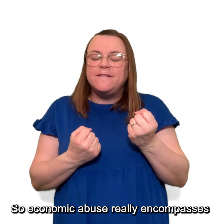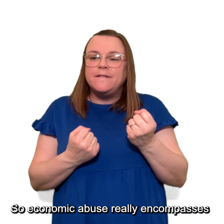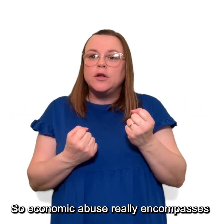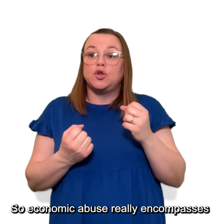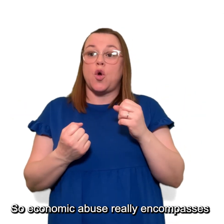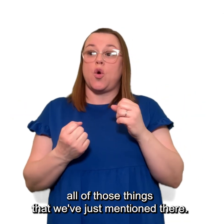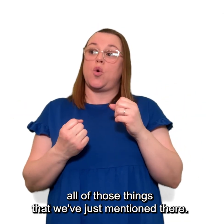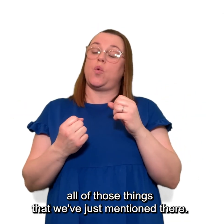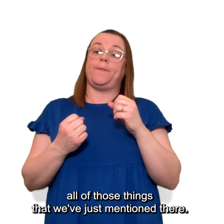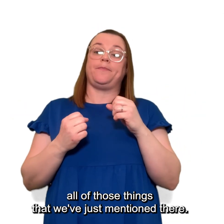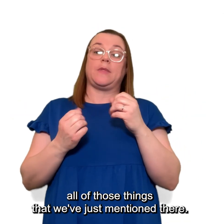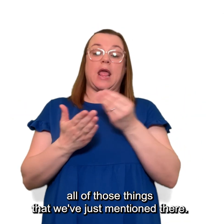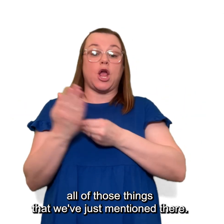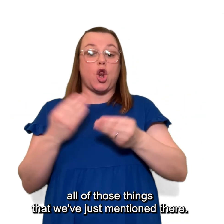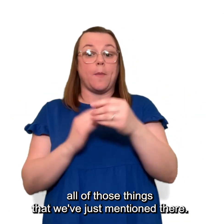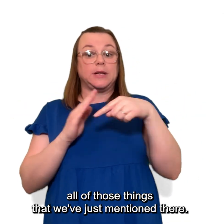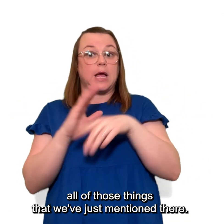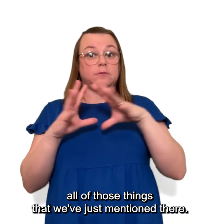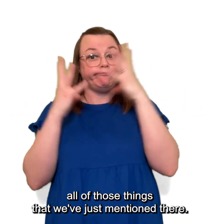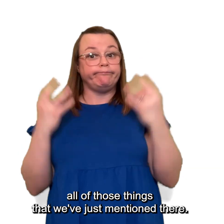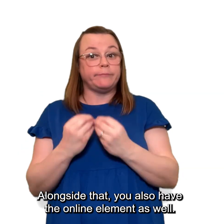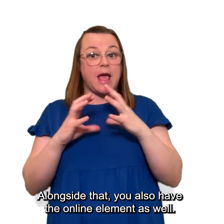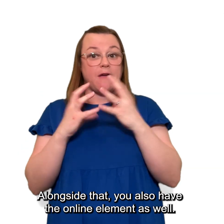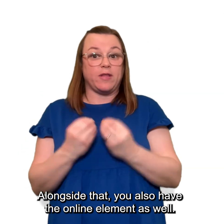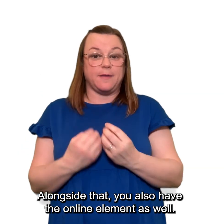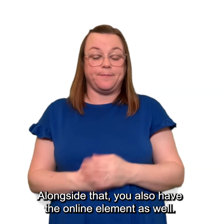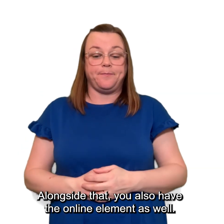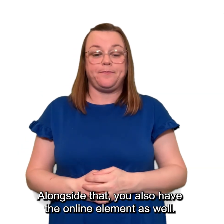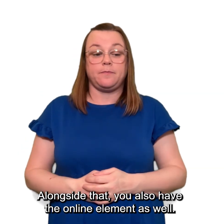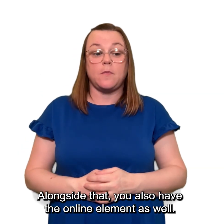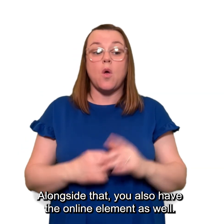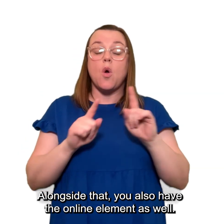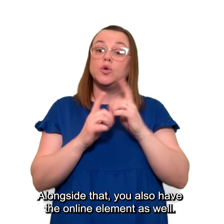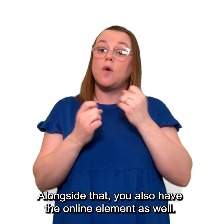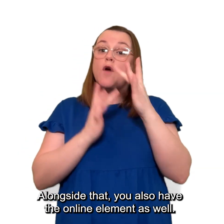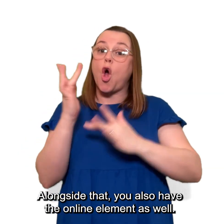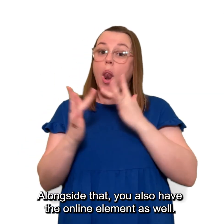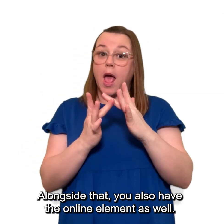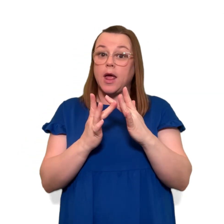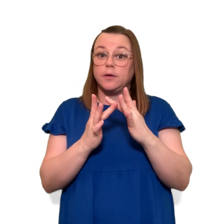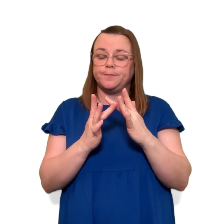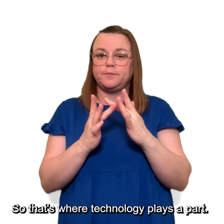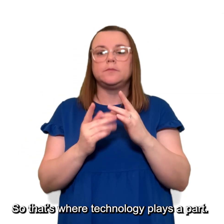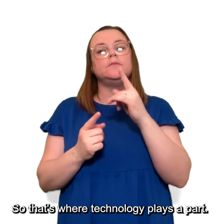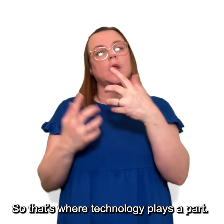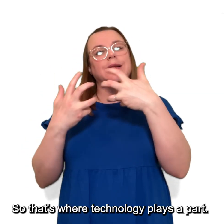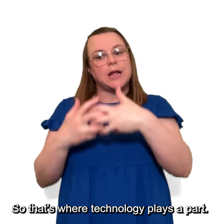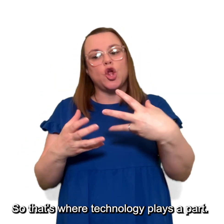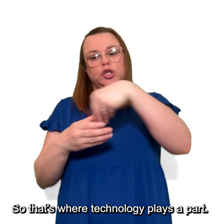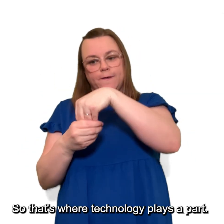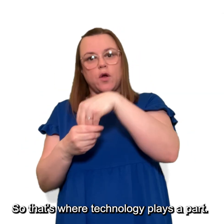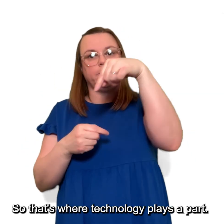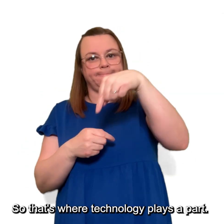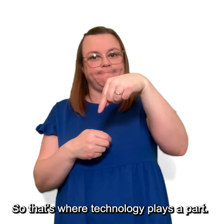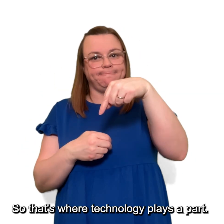really encompasses all of those things that we've just mentioned there. Alongside that, you also have the online element as well. So that's where